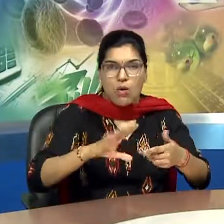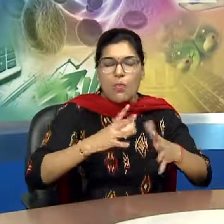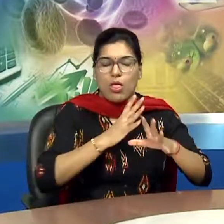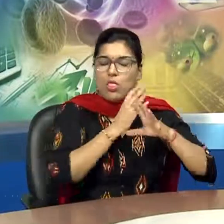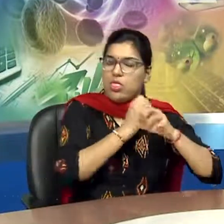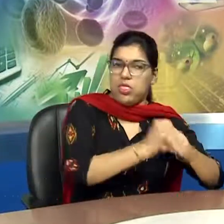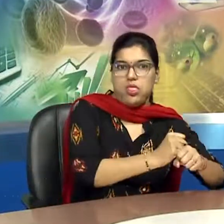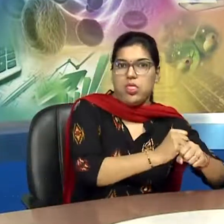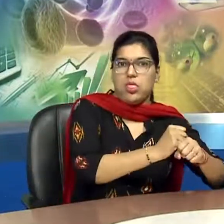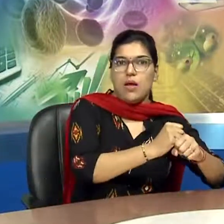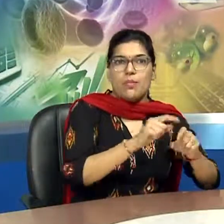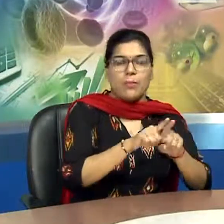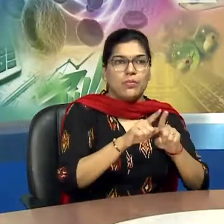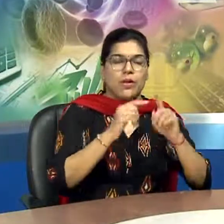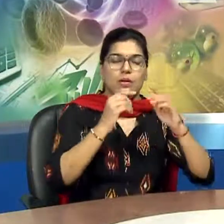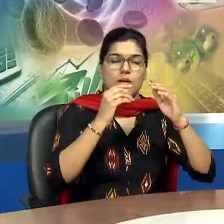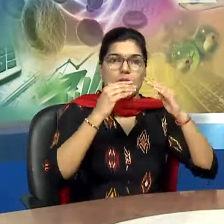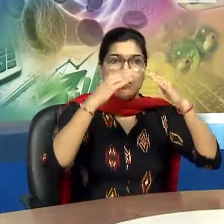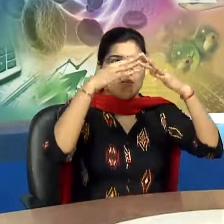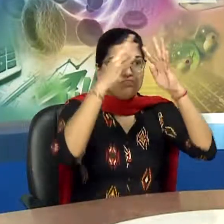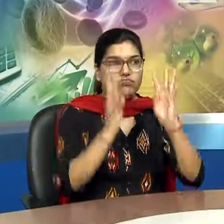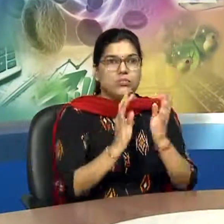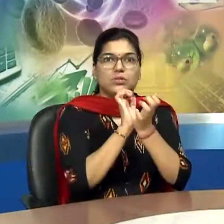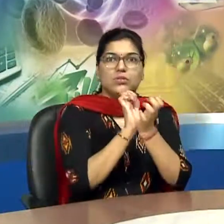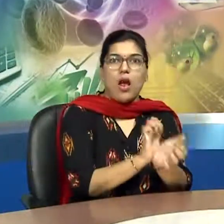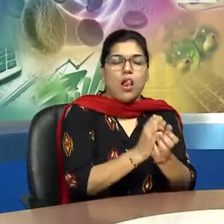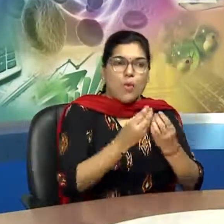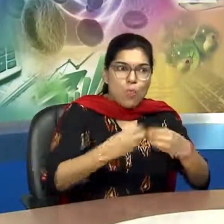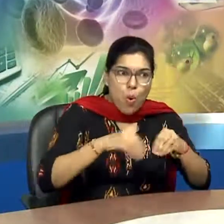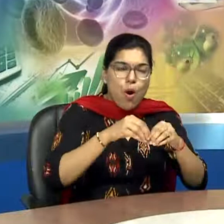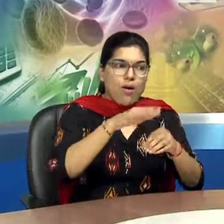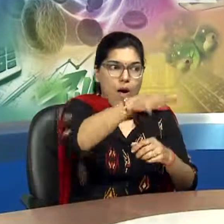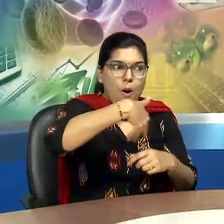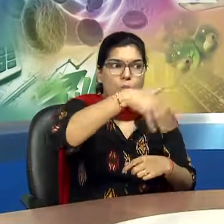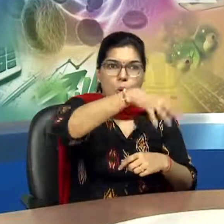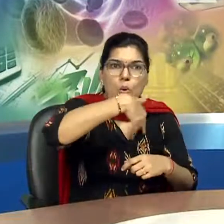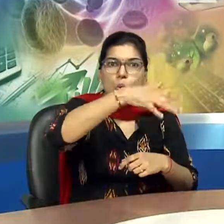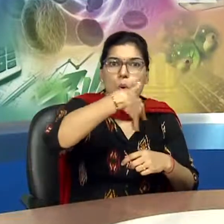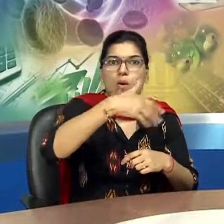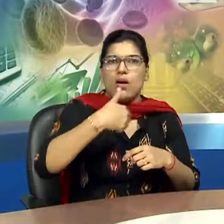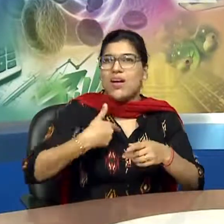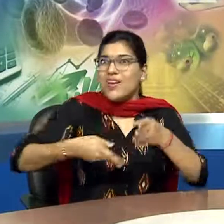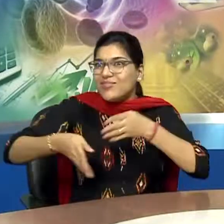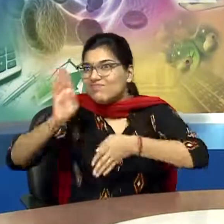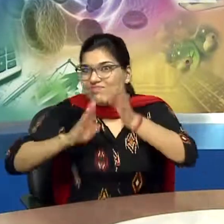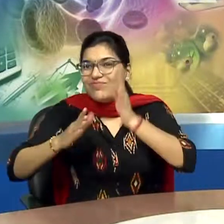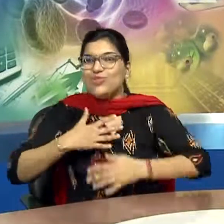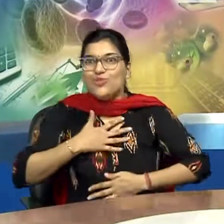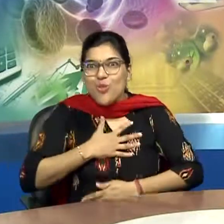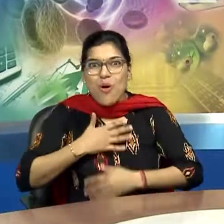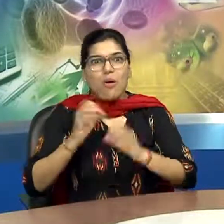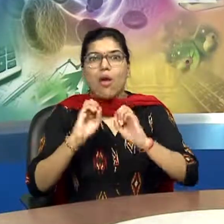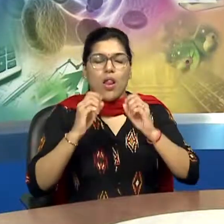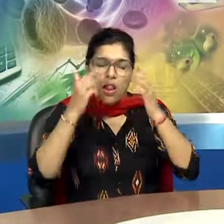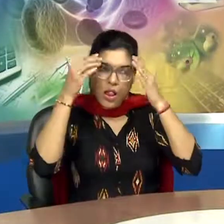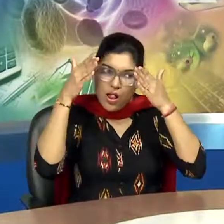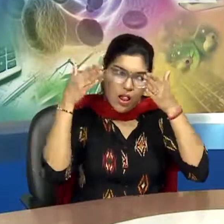but just on trying first time you get addicted and you need more and more of that